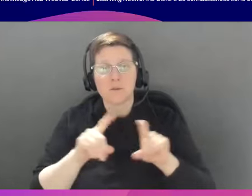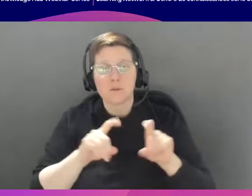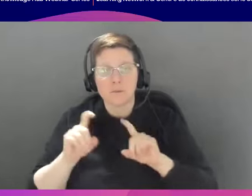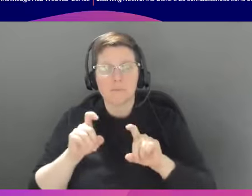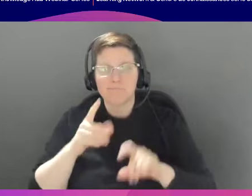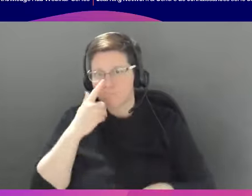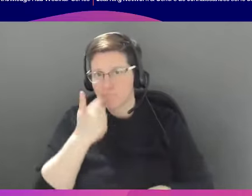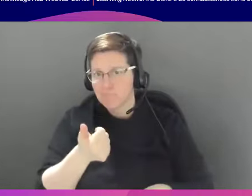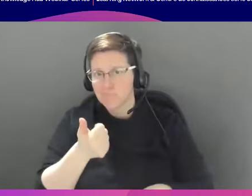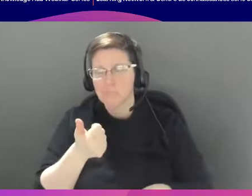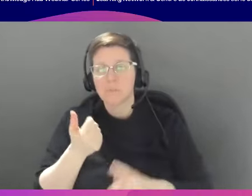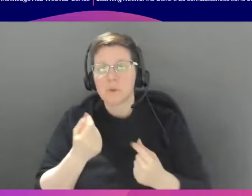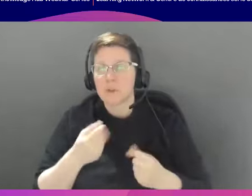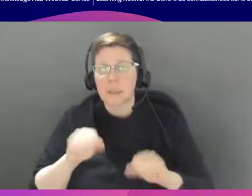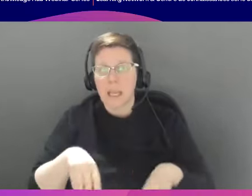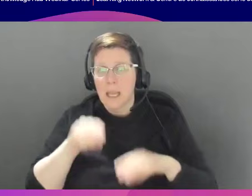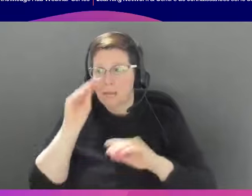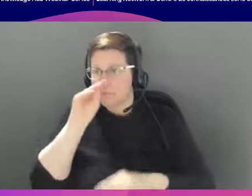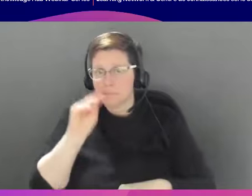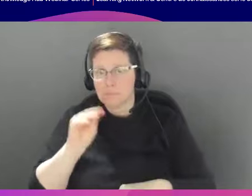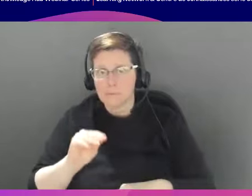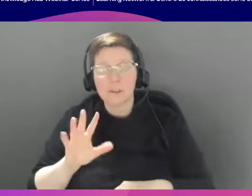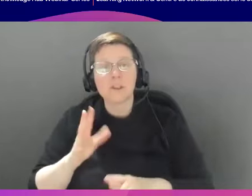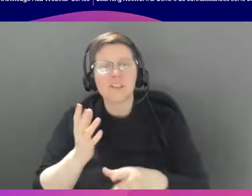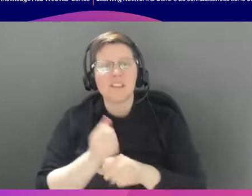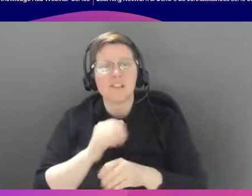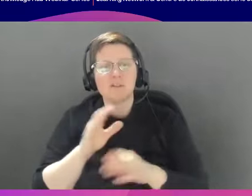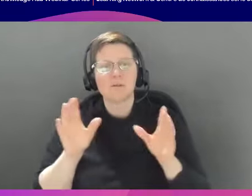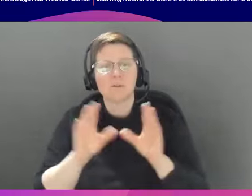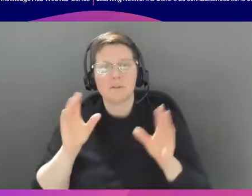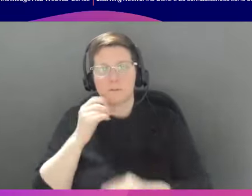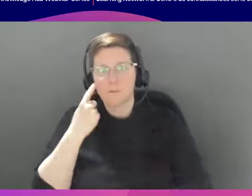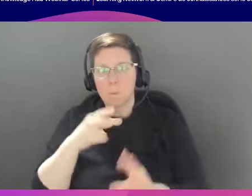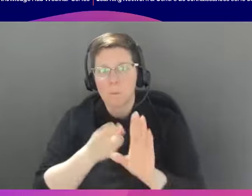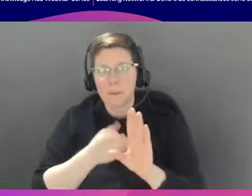then you'll be taken to a separate form where you can get your certificate of participation.